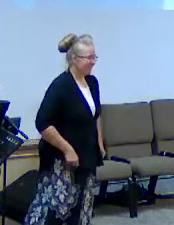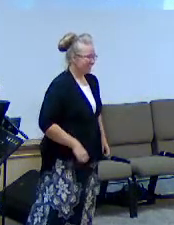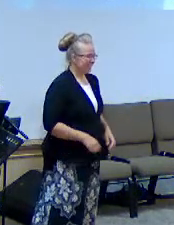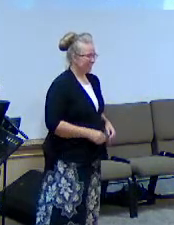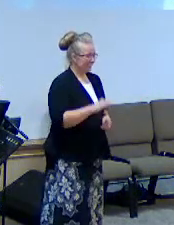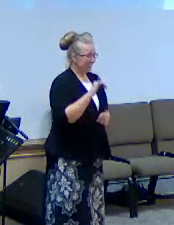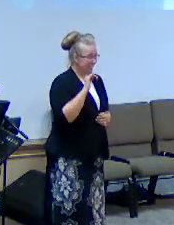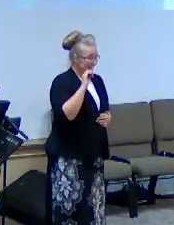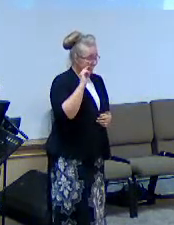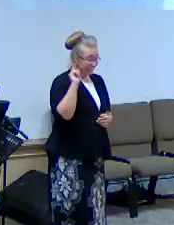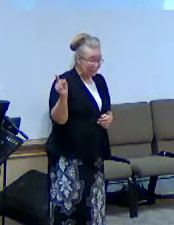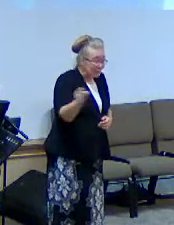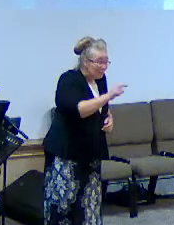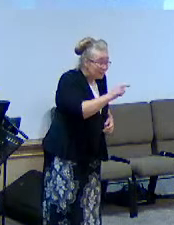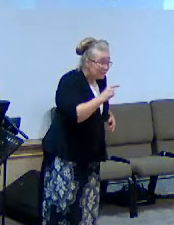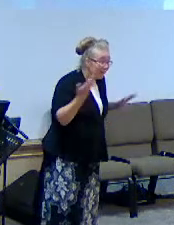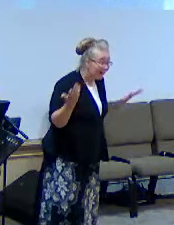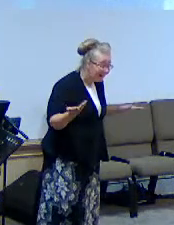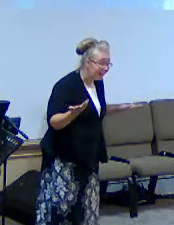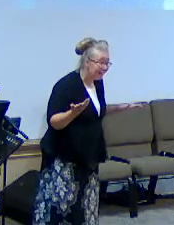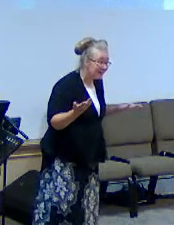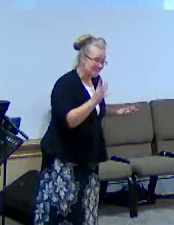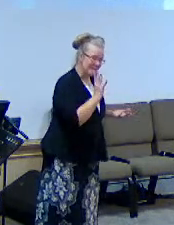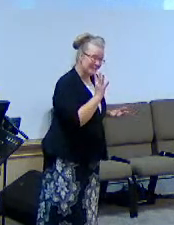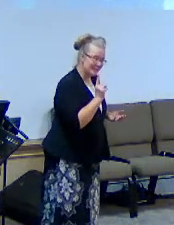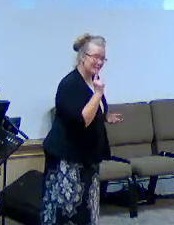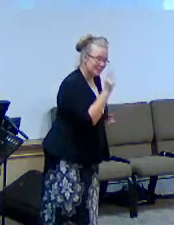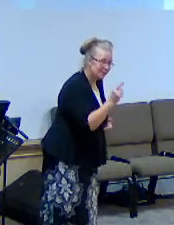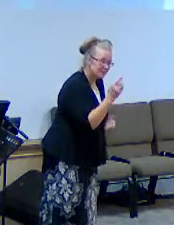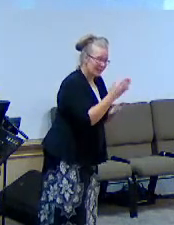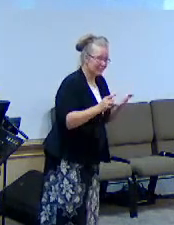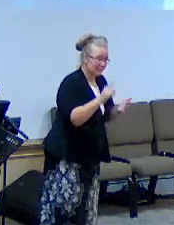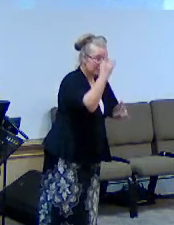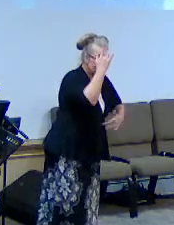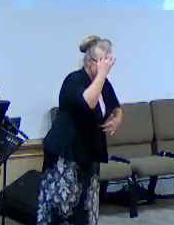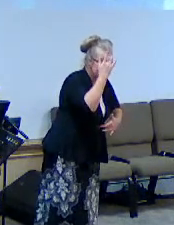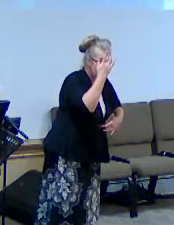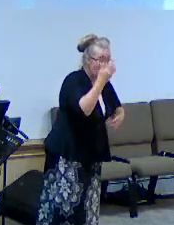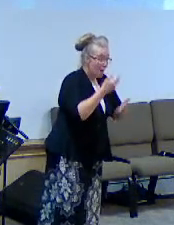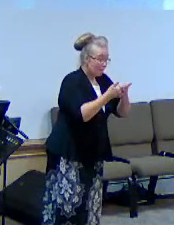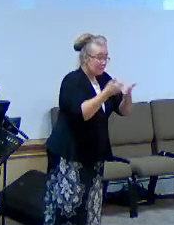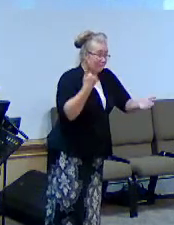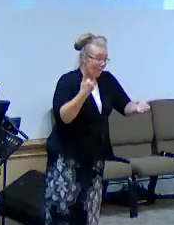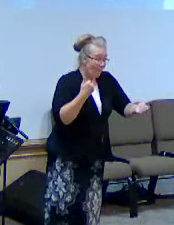Y'all, I mean, am I speaking the truth? Some of you guys get sick before you get sick.